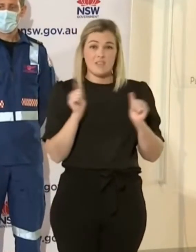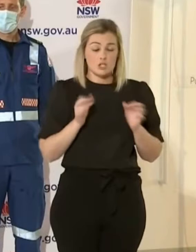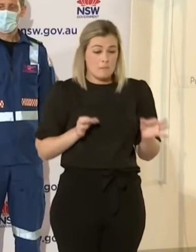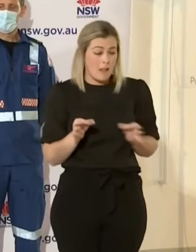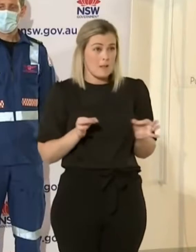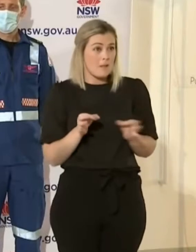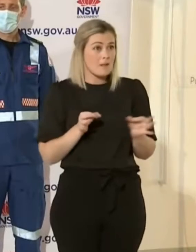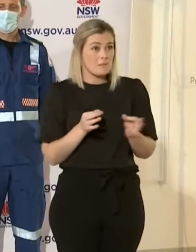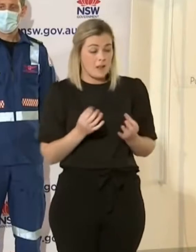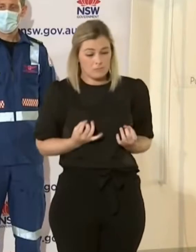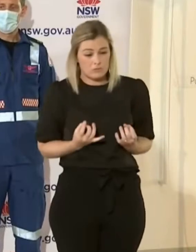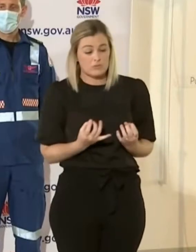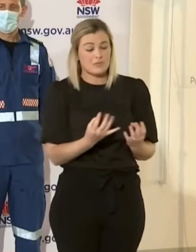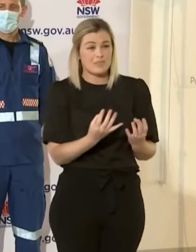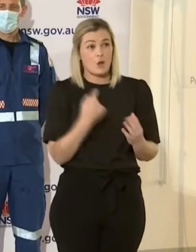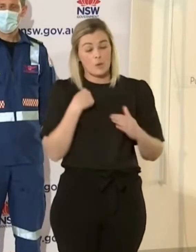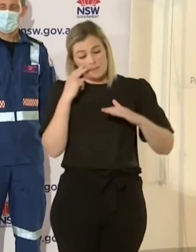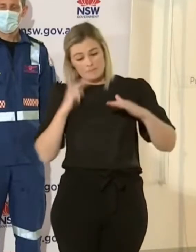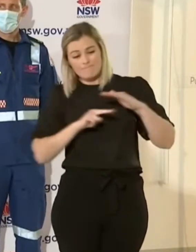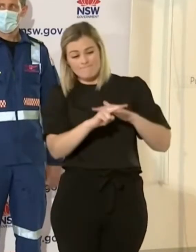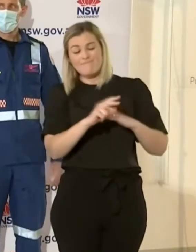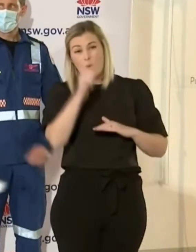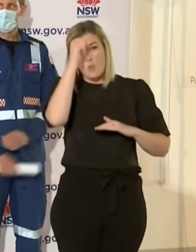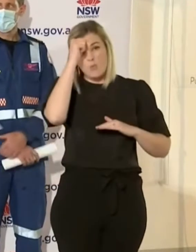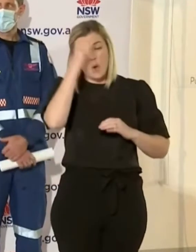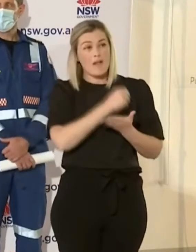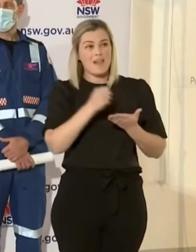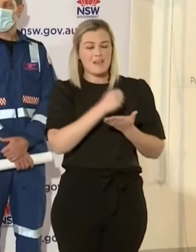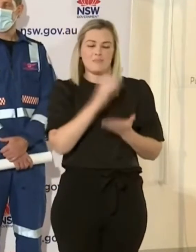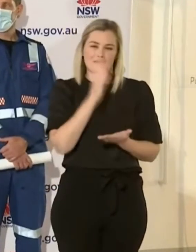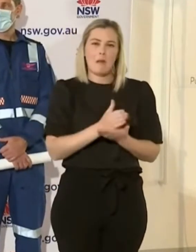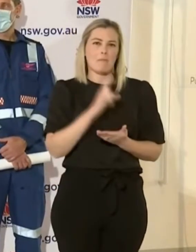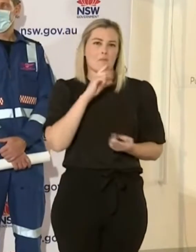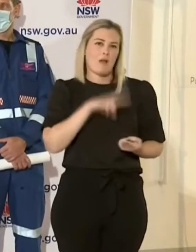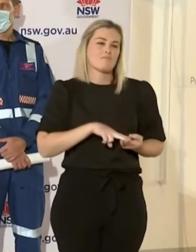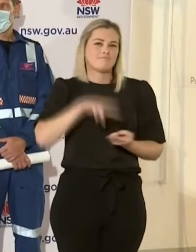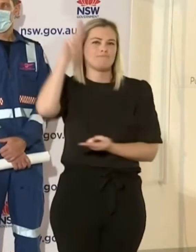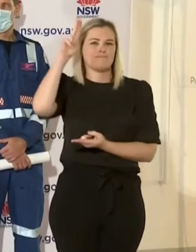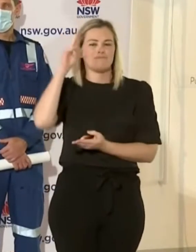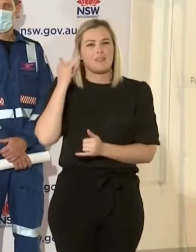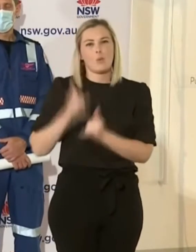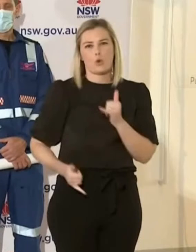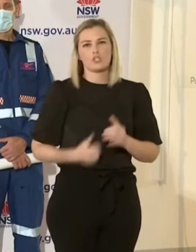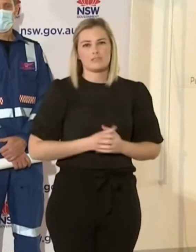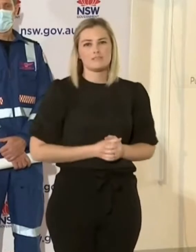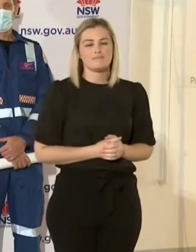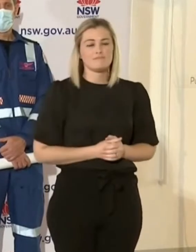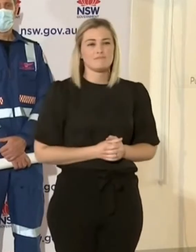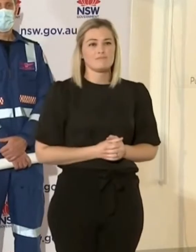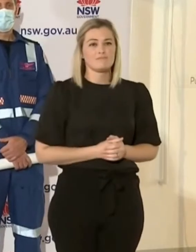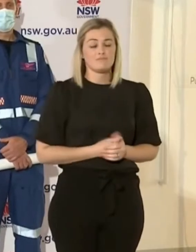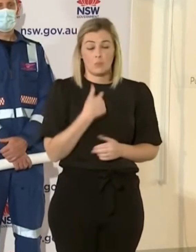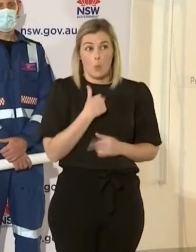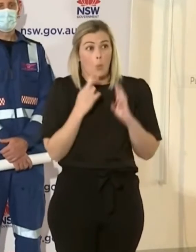it's anticipated there will be an increase. So it's obviously a reason to be concerned in the sense that we would much rather have less